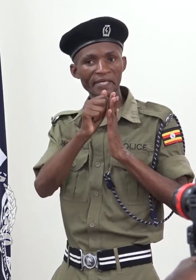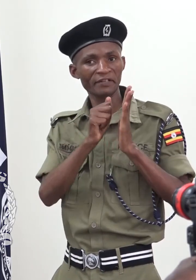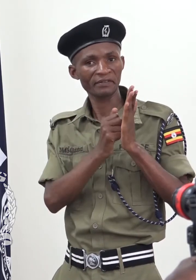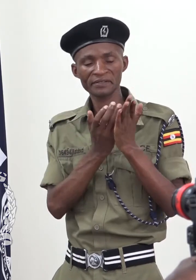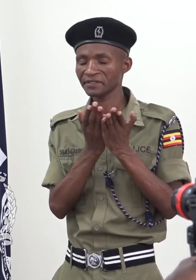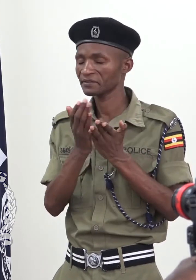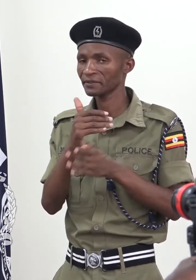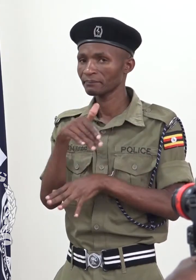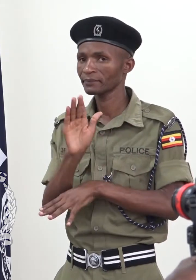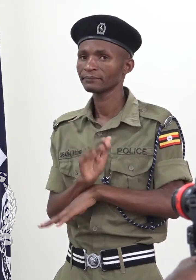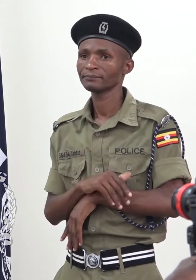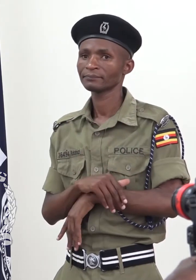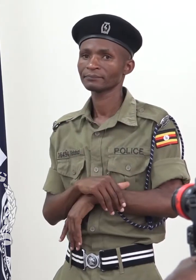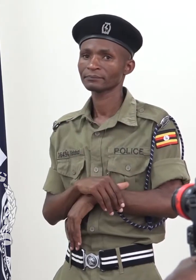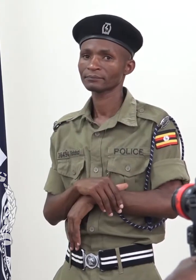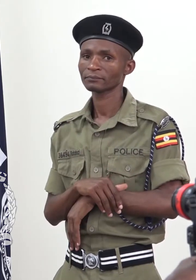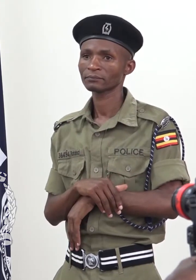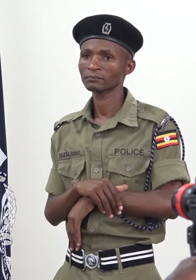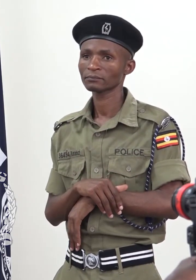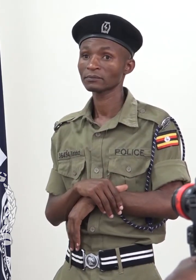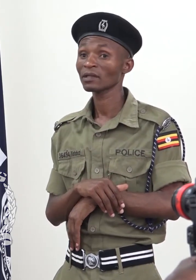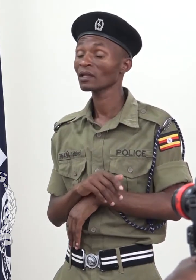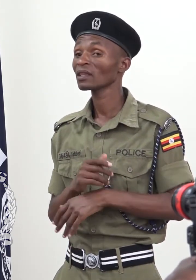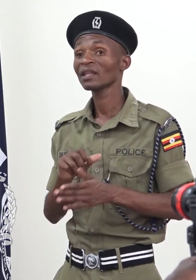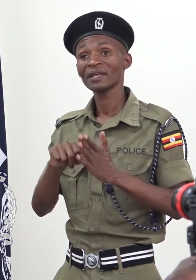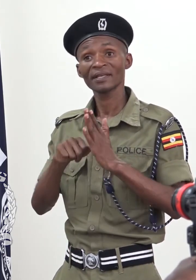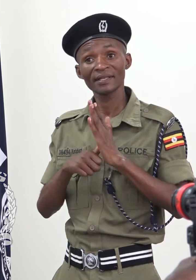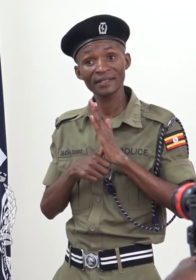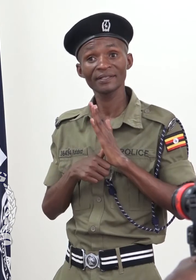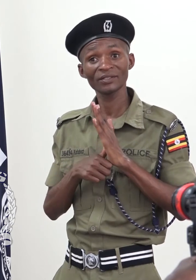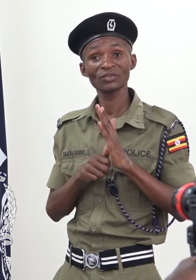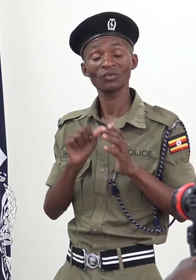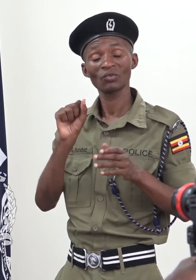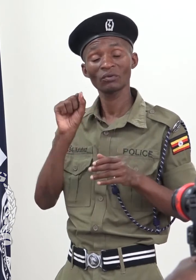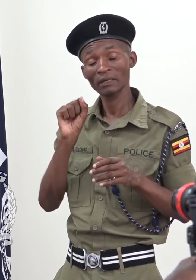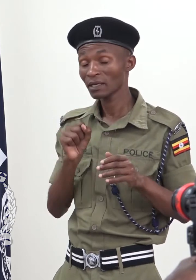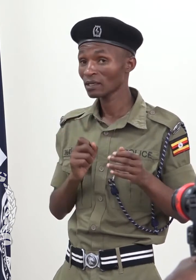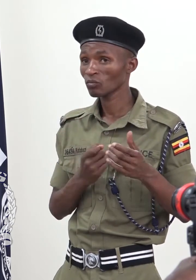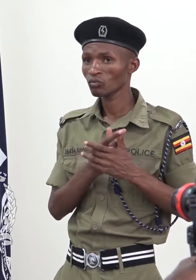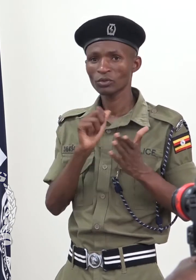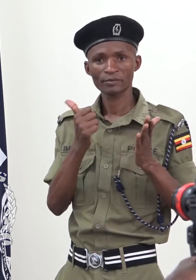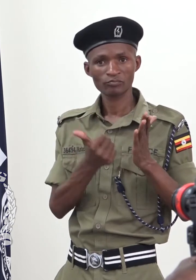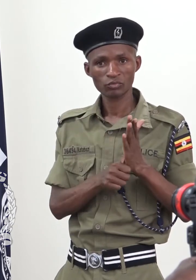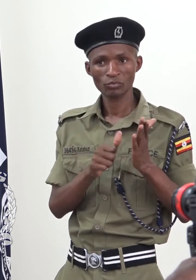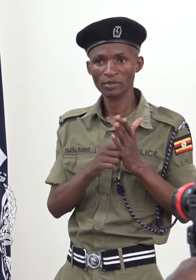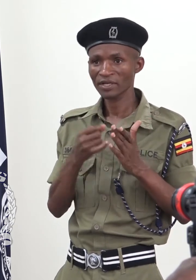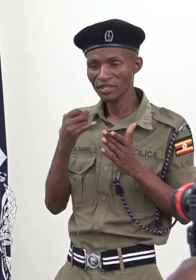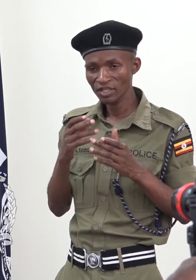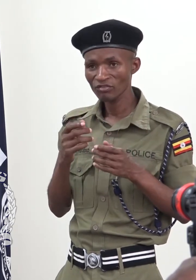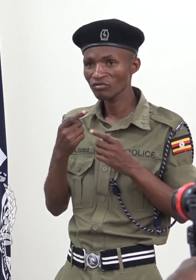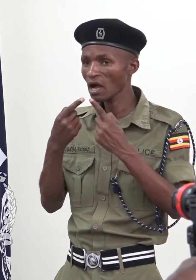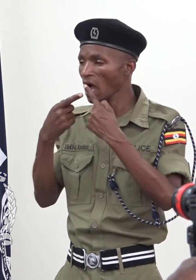services, that it is vulnerable when you conduct your services in